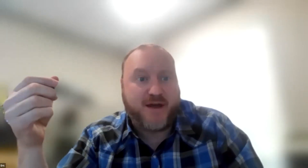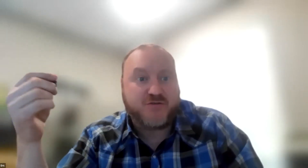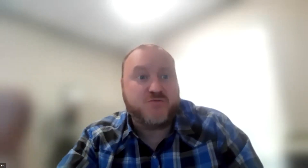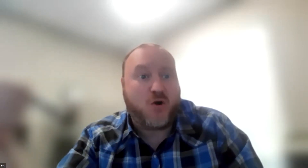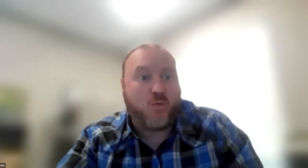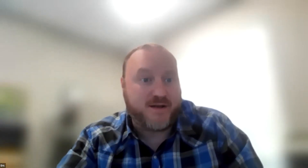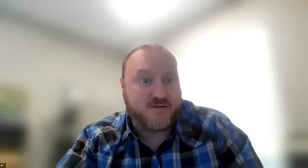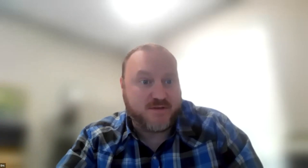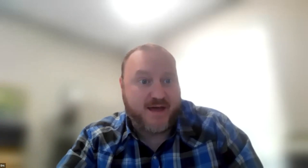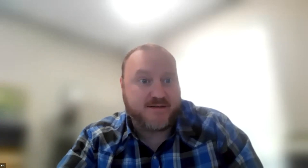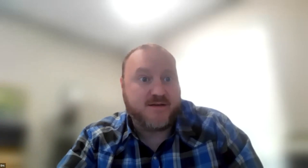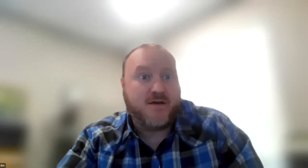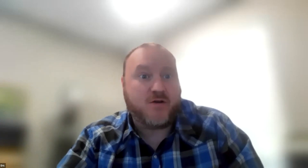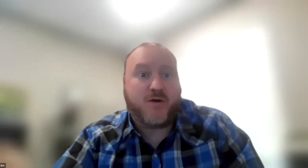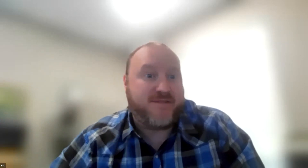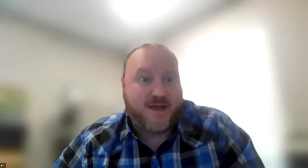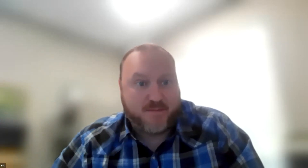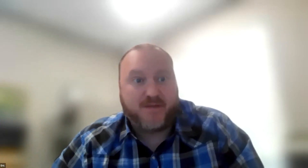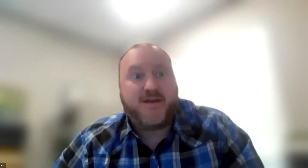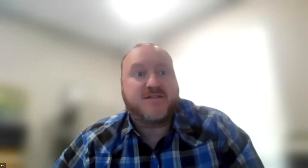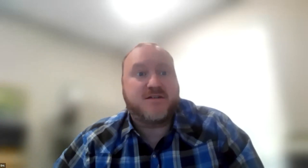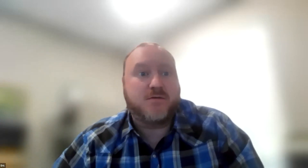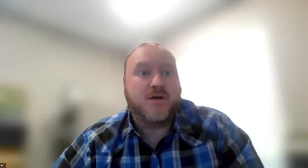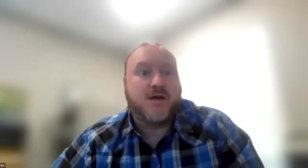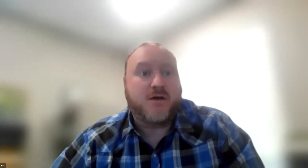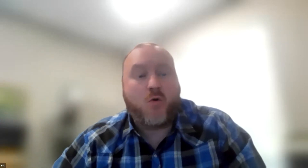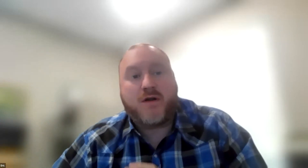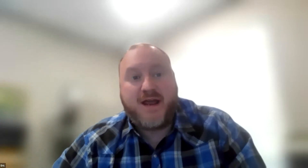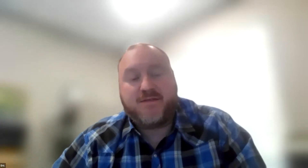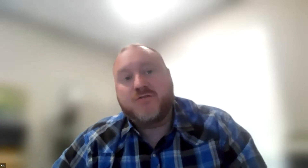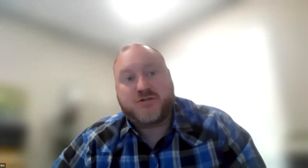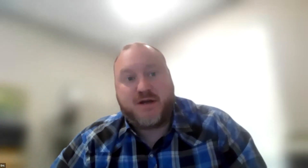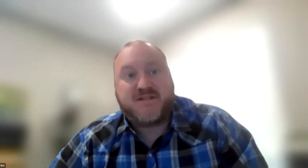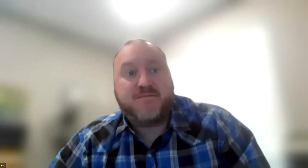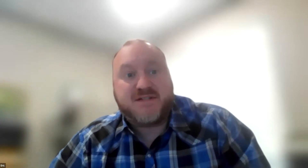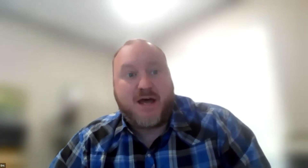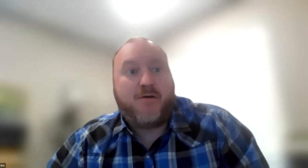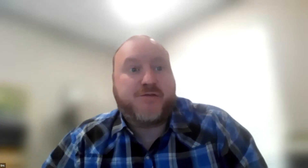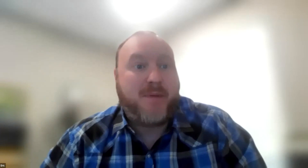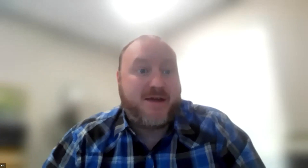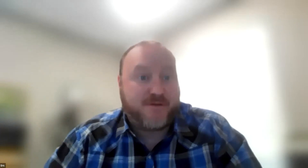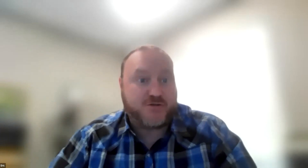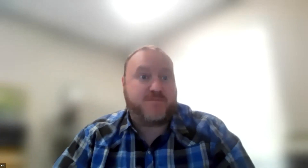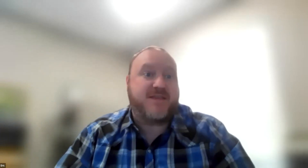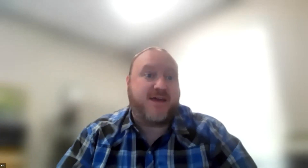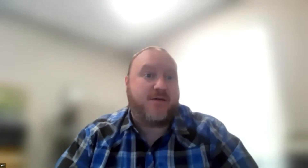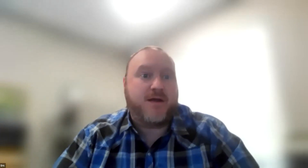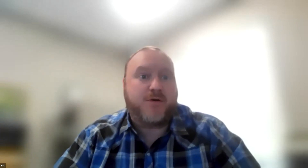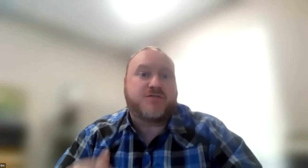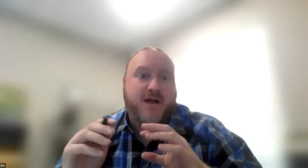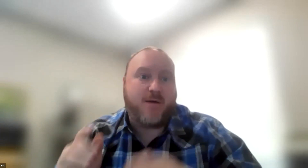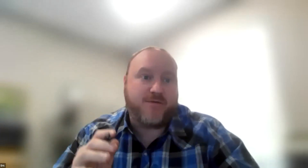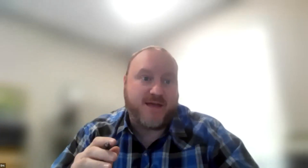maybe there's providers who don't want to do that or don't have the capabilities to coordinate those trips themselves or pay for the trips and then